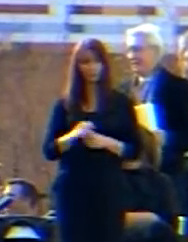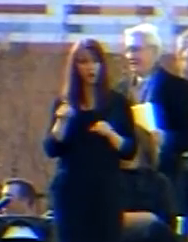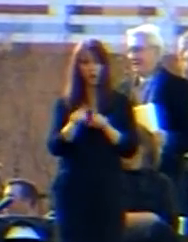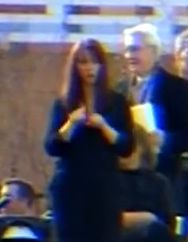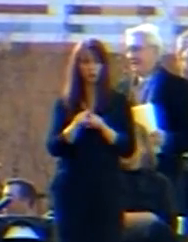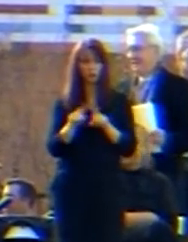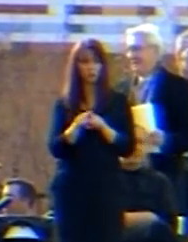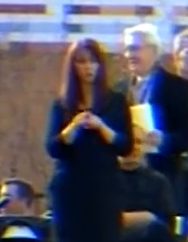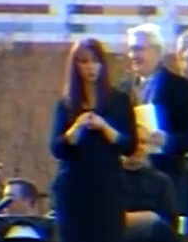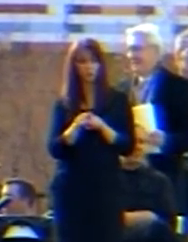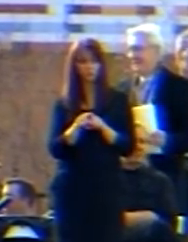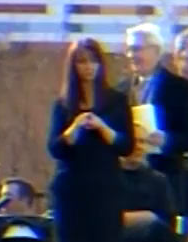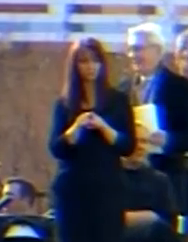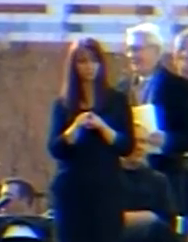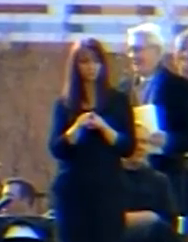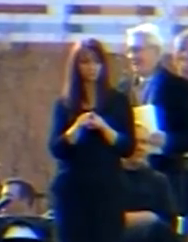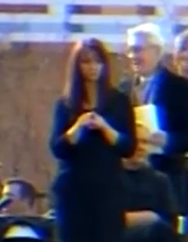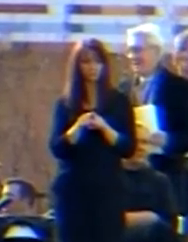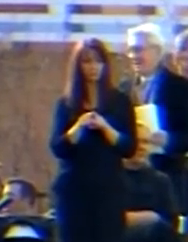We also